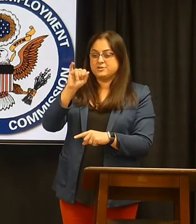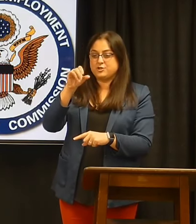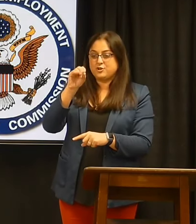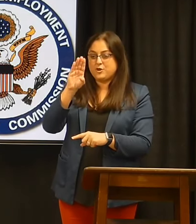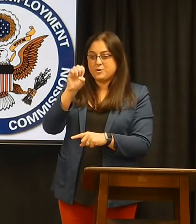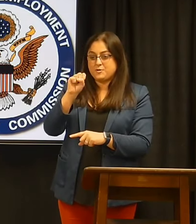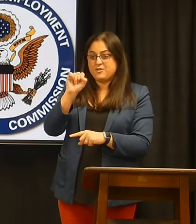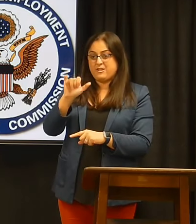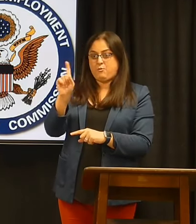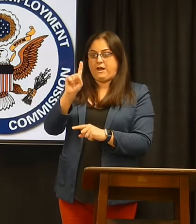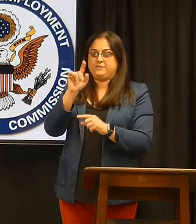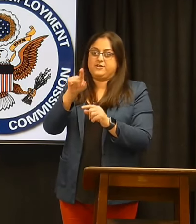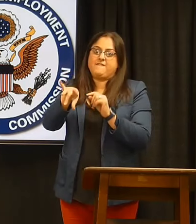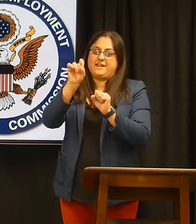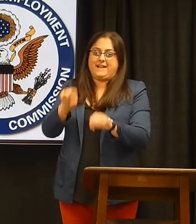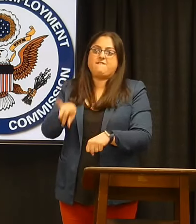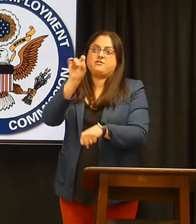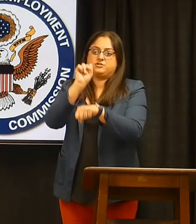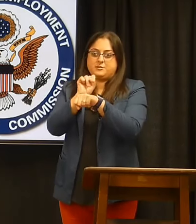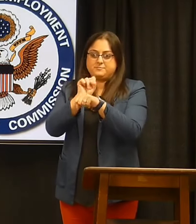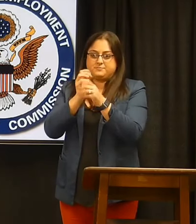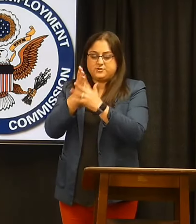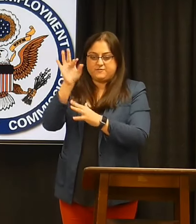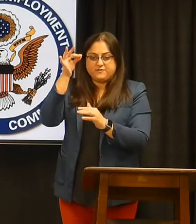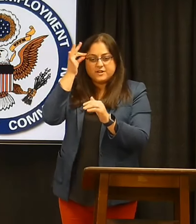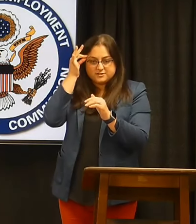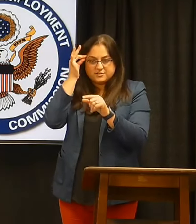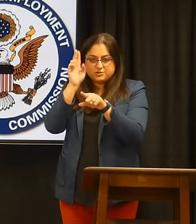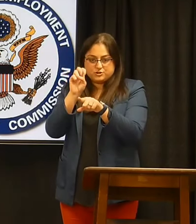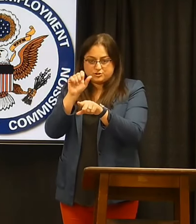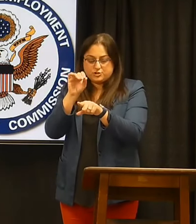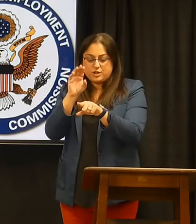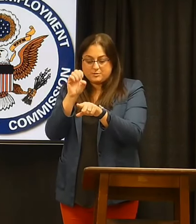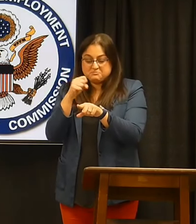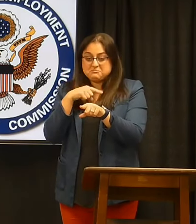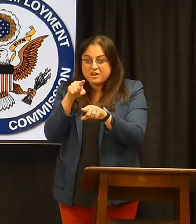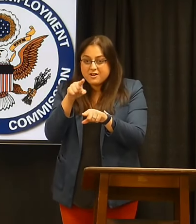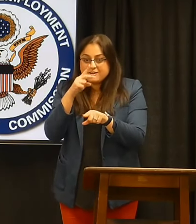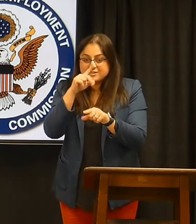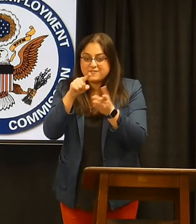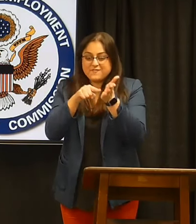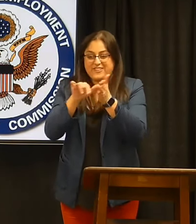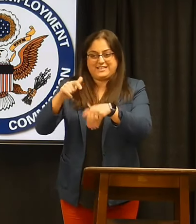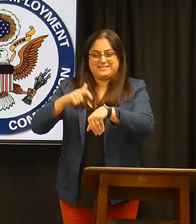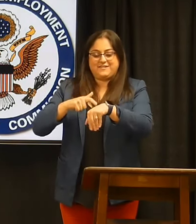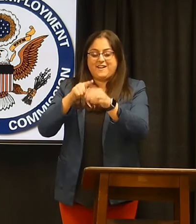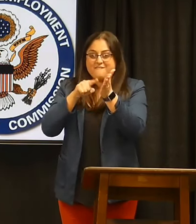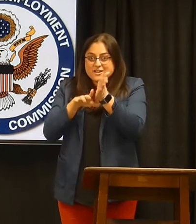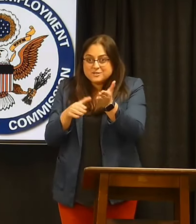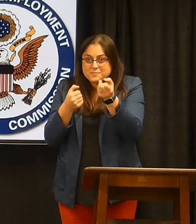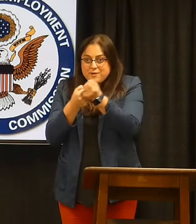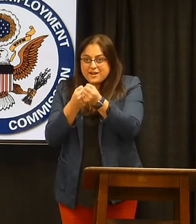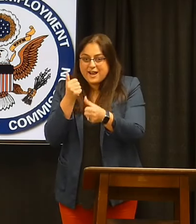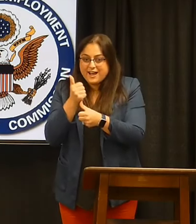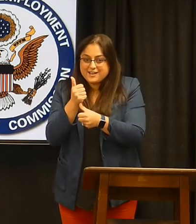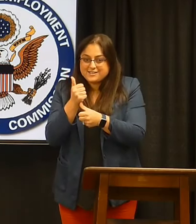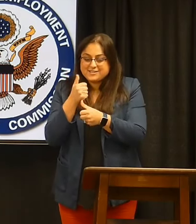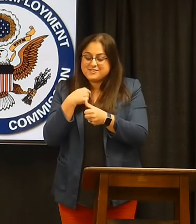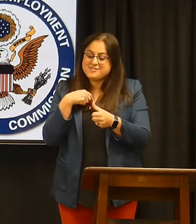And then I saw in USA Jobs. That's a place where you can find jobs for federal agencies. And there was an